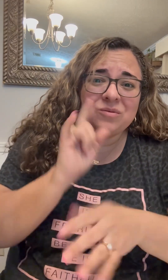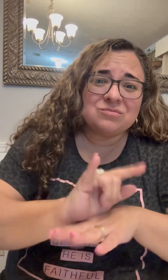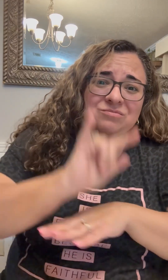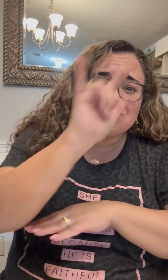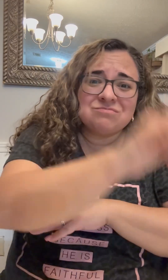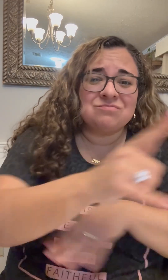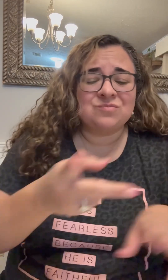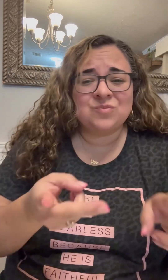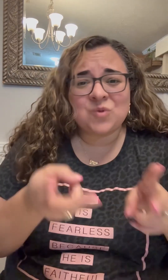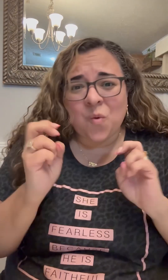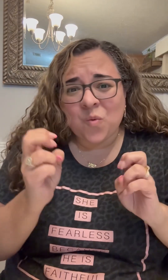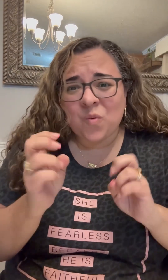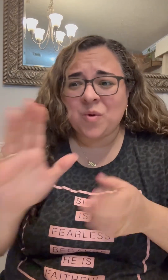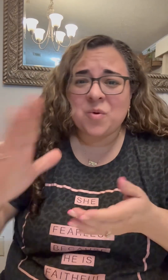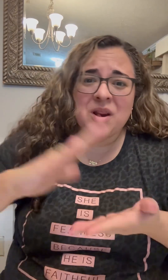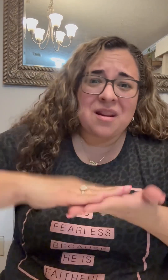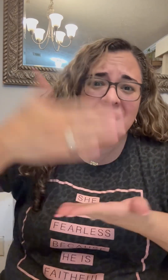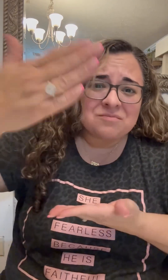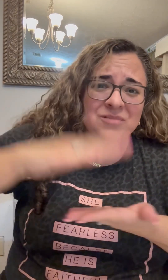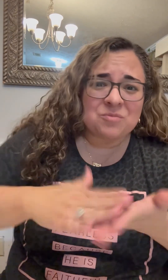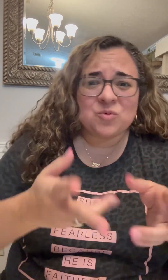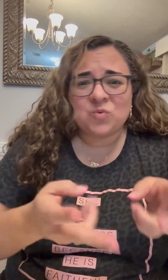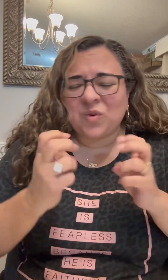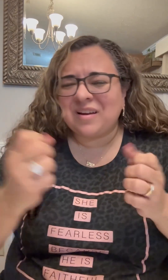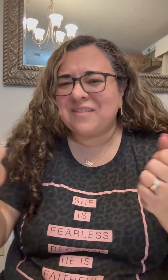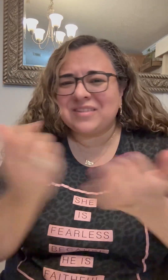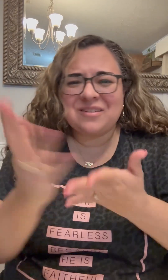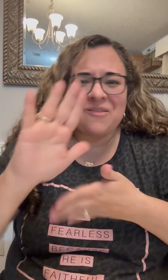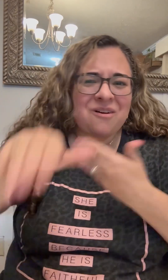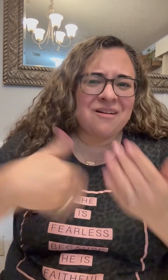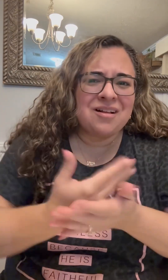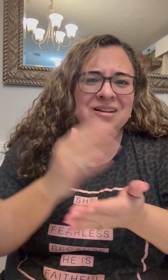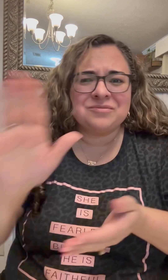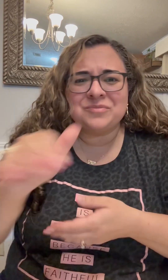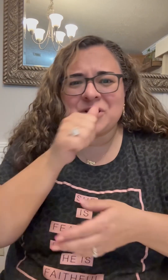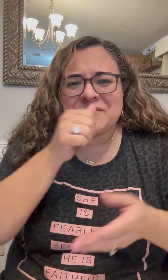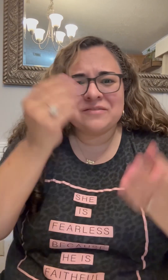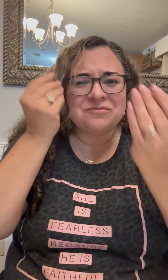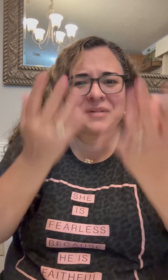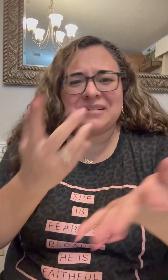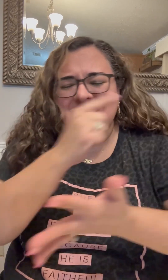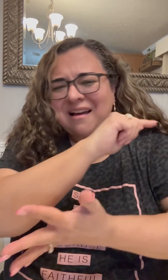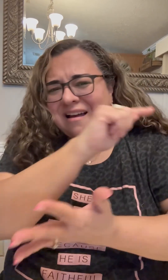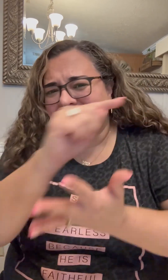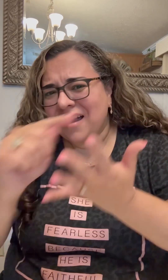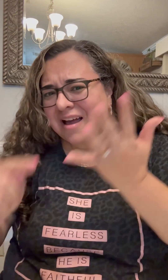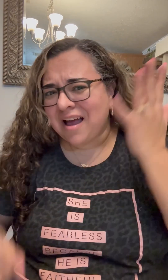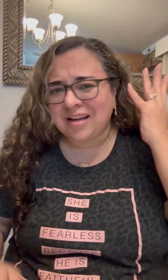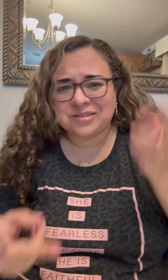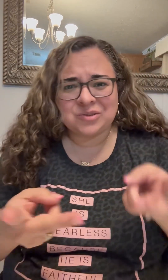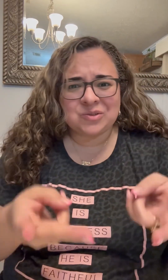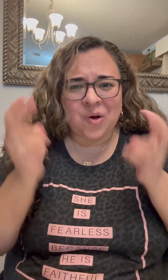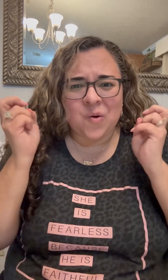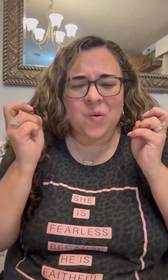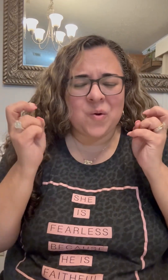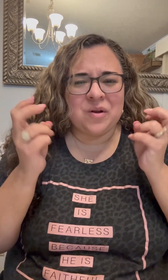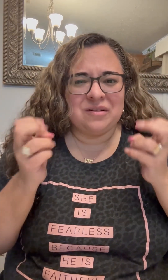passports were stolen. His laptop. Everything, all of his private information, everything was